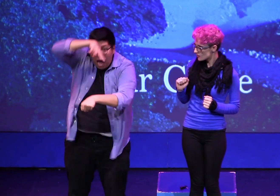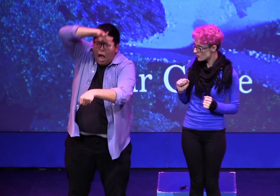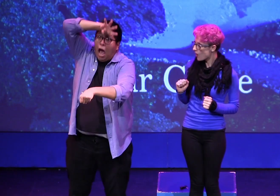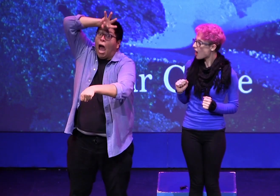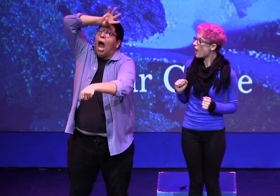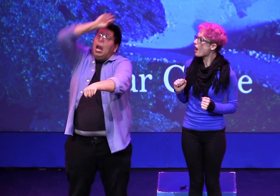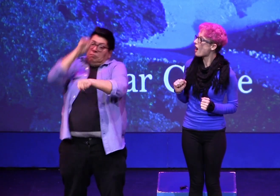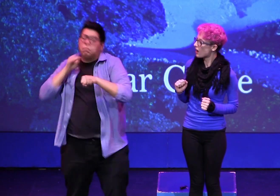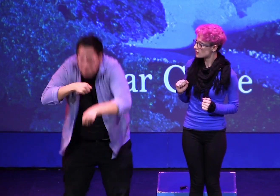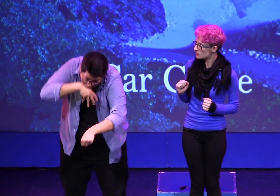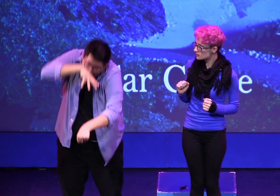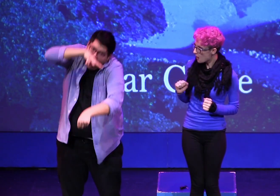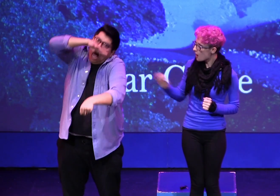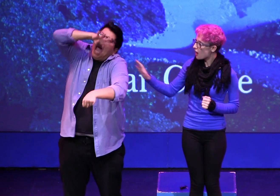that bump. Ah.